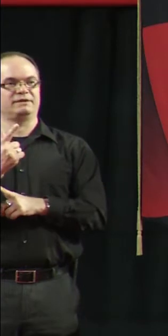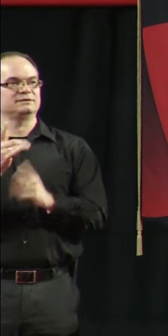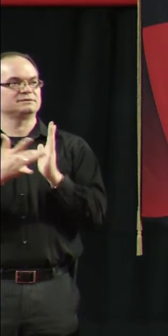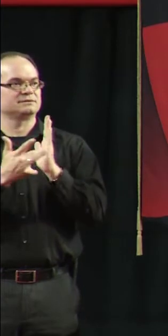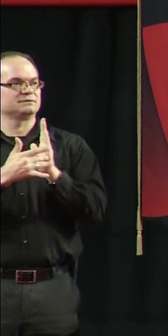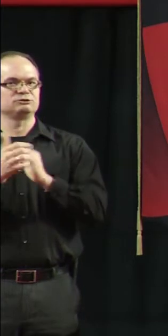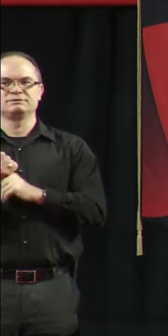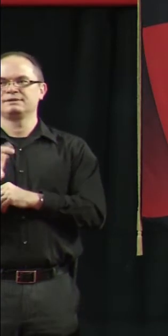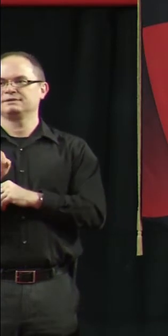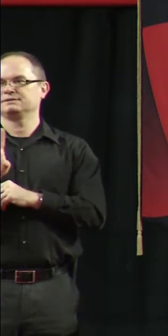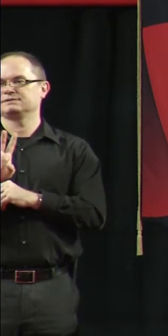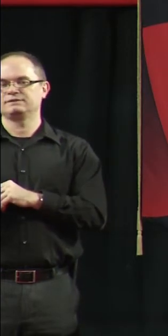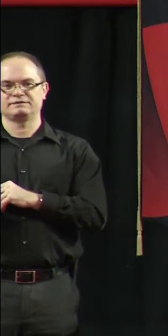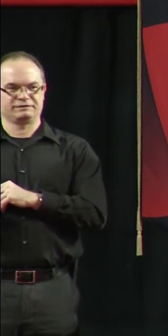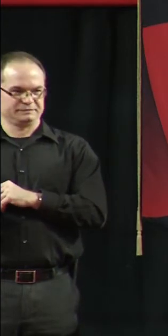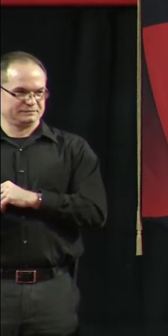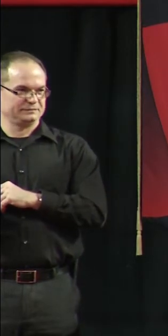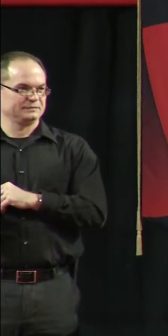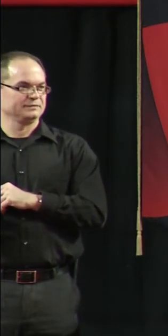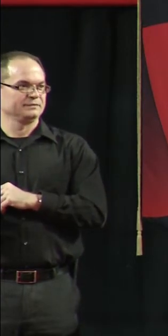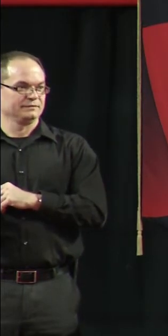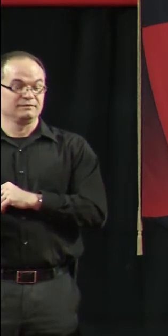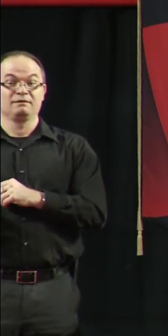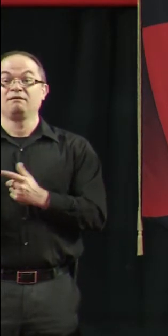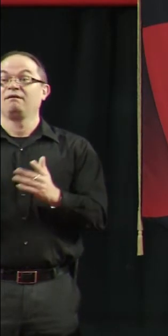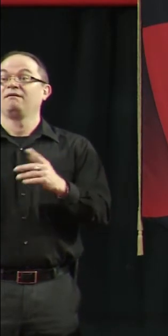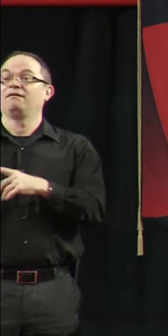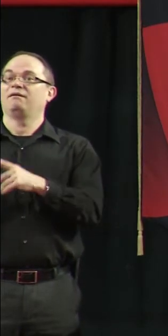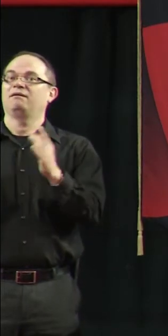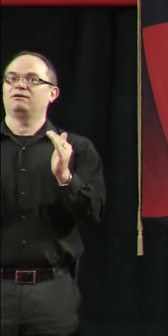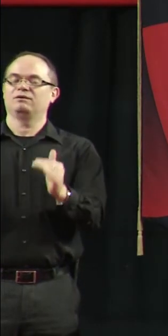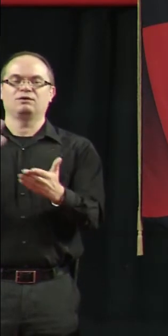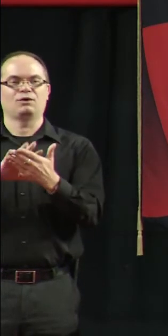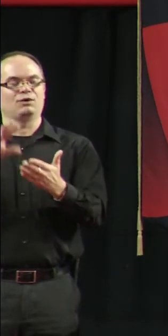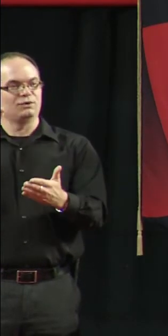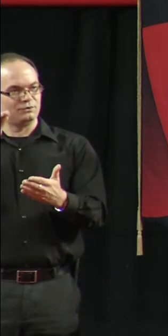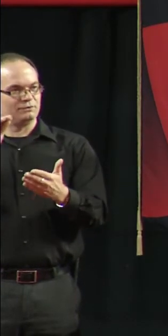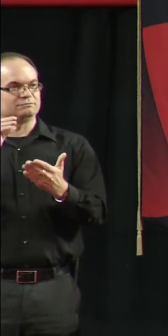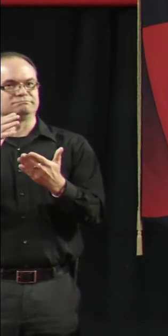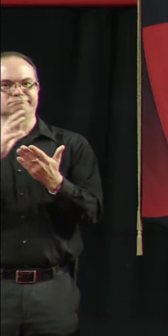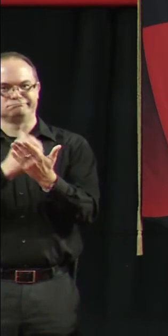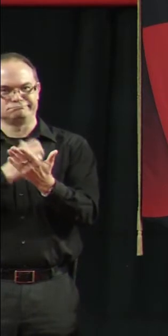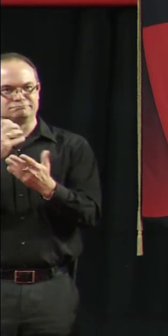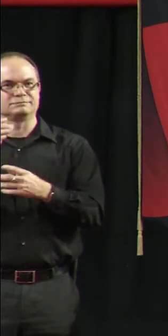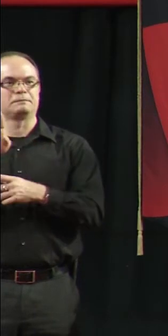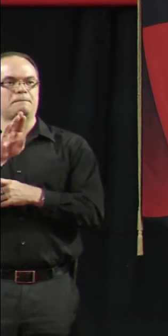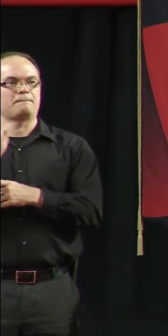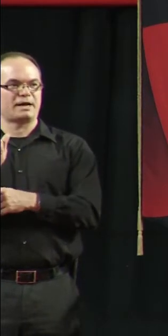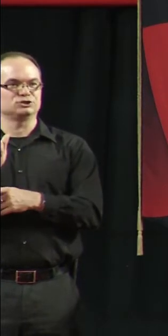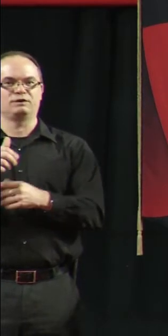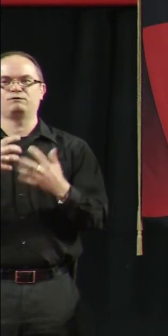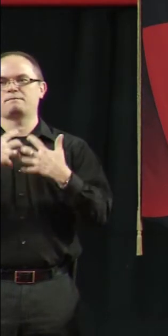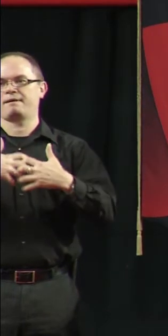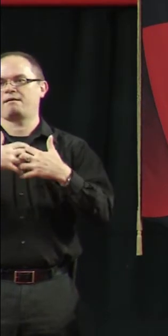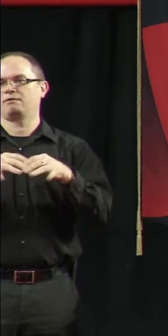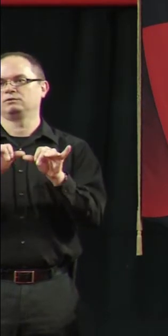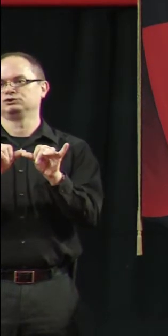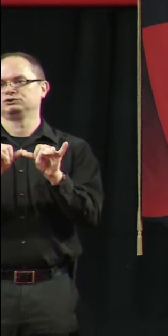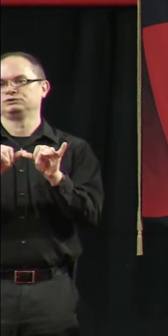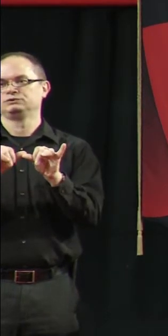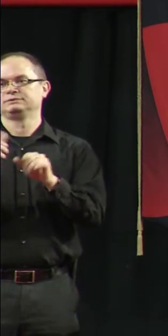in 1977. He then earned a Bachelor's of Science degree in mechanical engineering